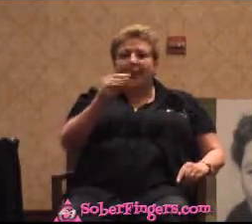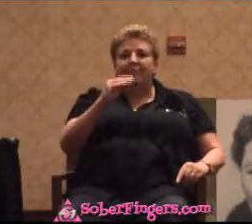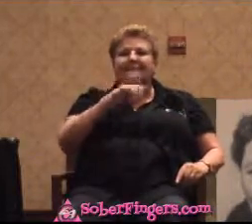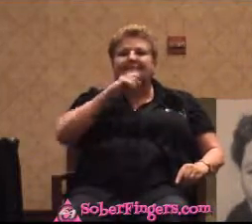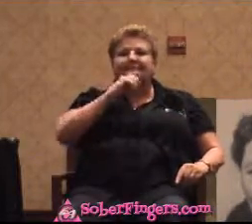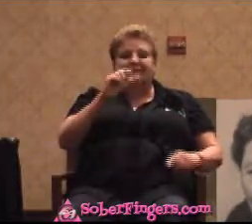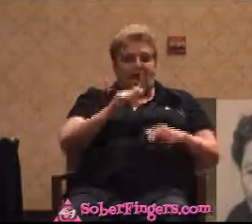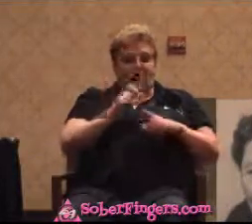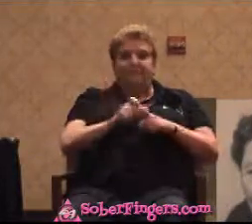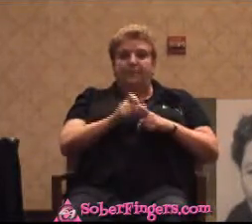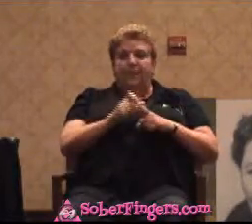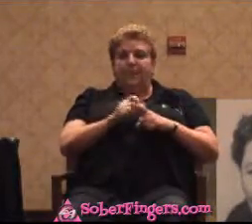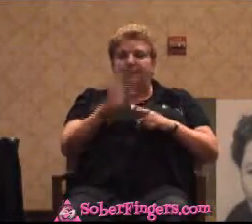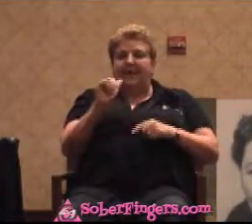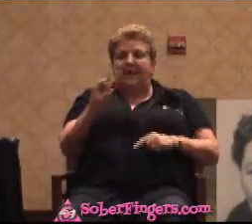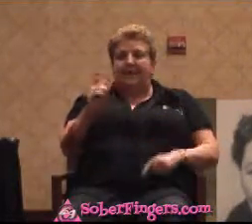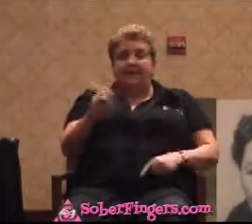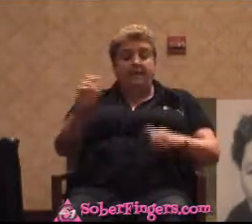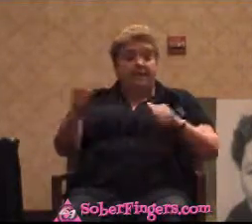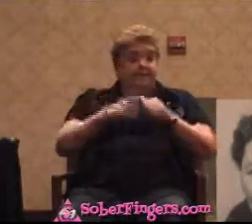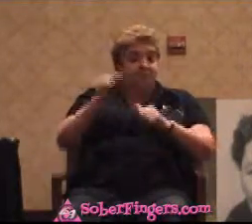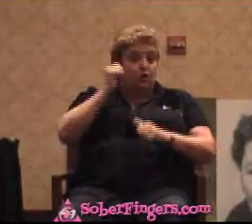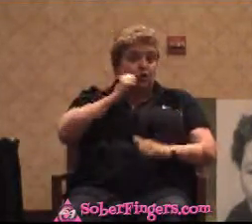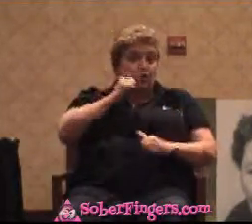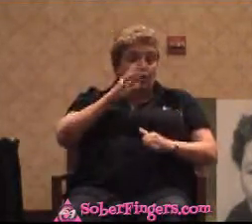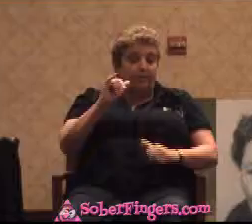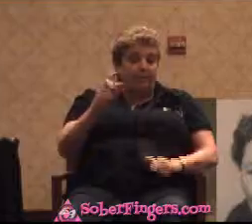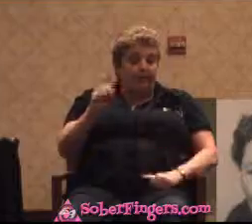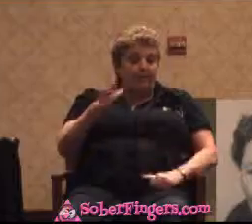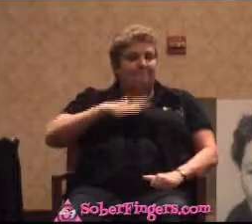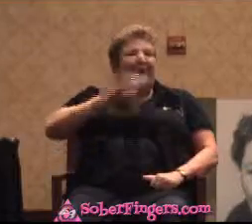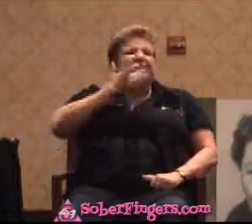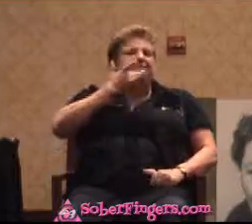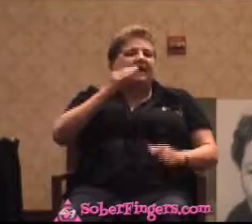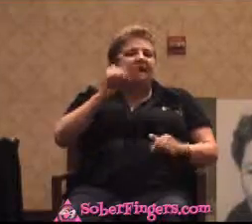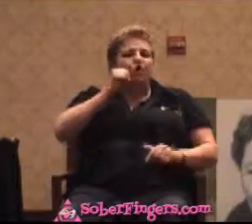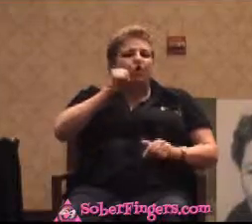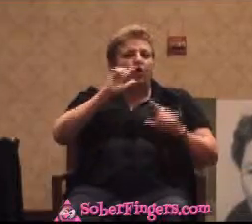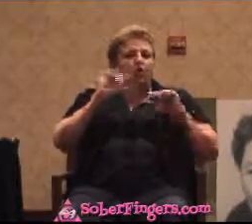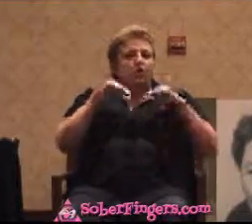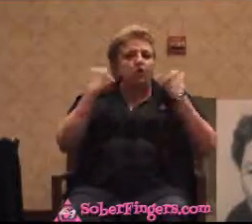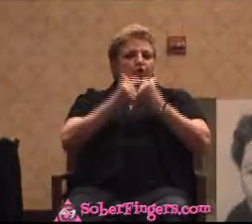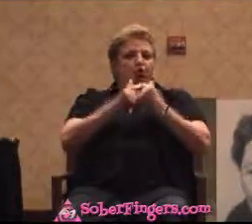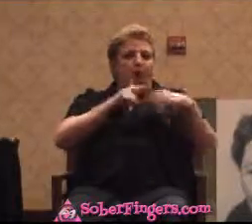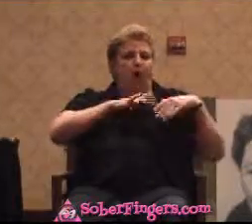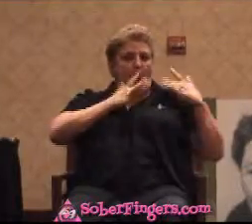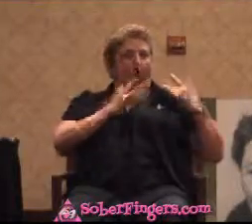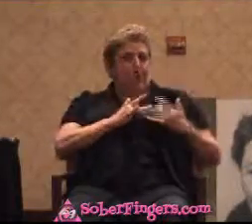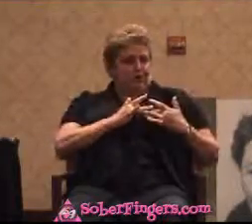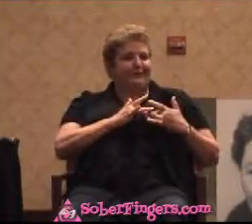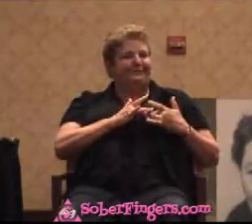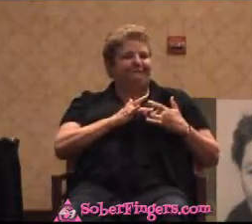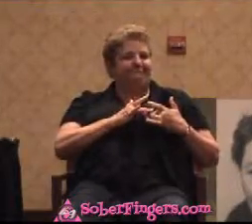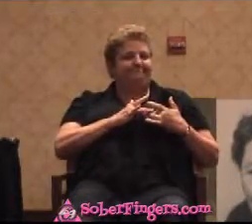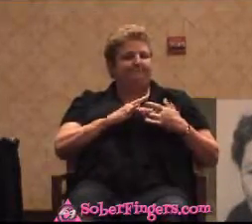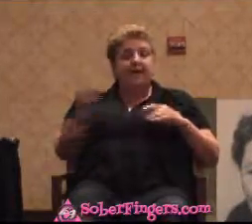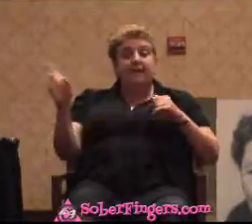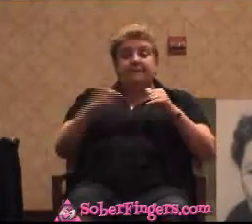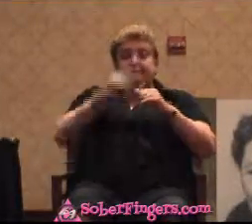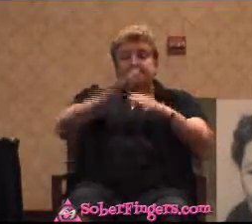And the first girl group my favorite girl group was Heart. And the first concert I ever went to, baby,